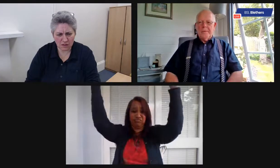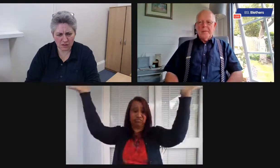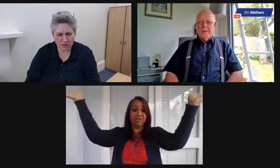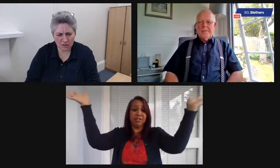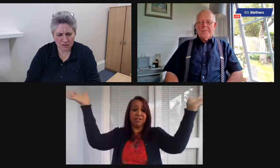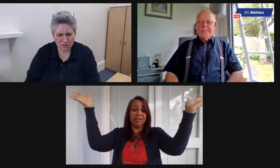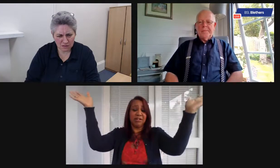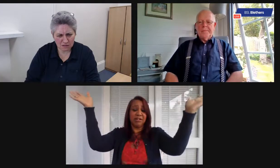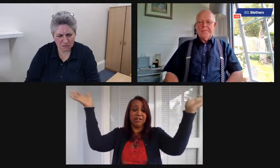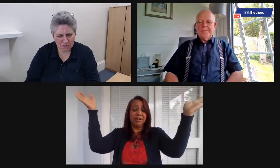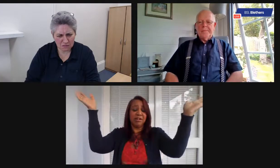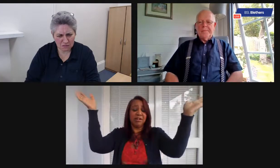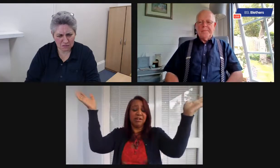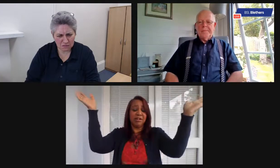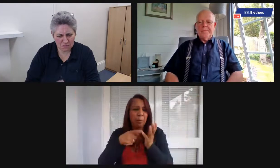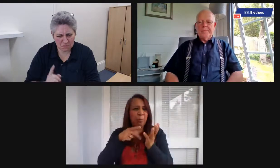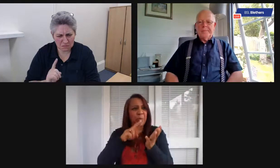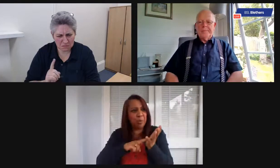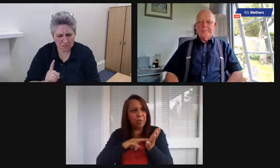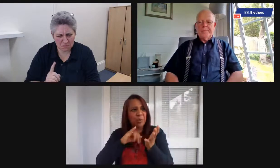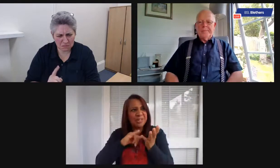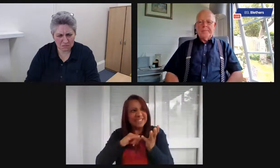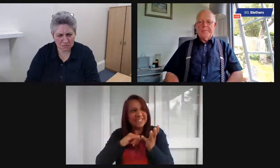just one tree, but it was huge.